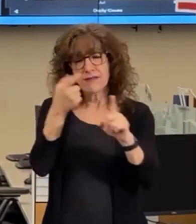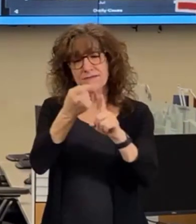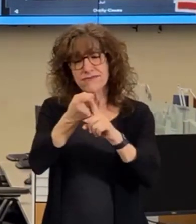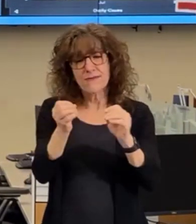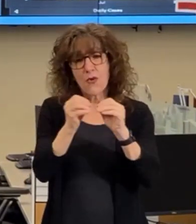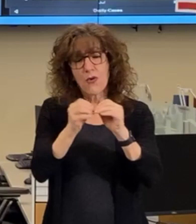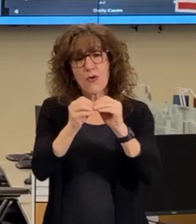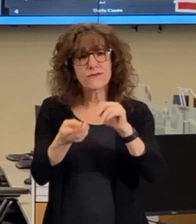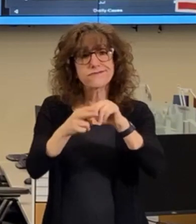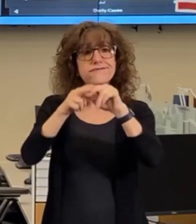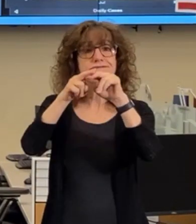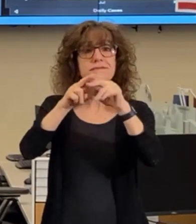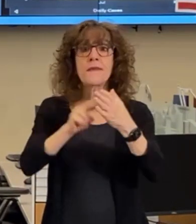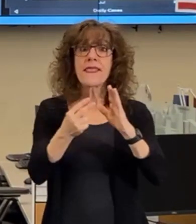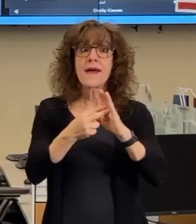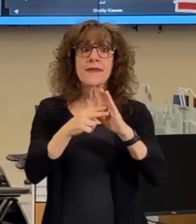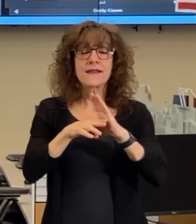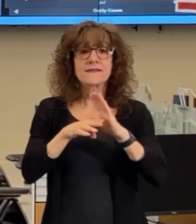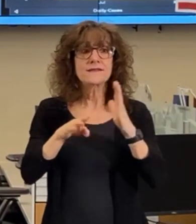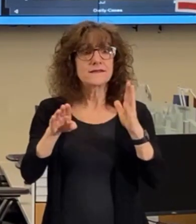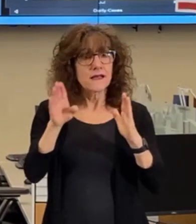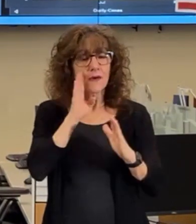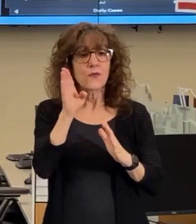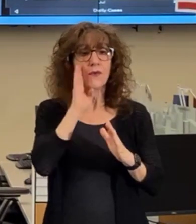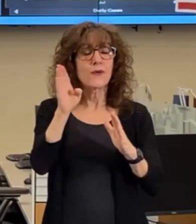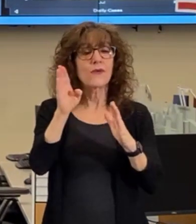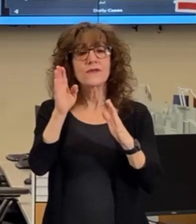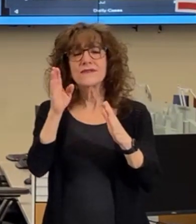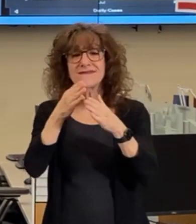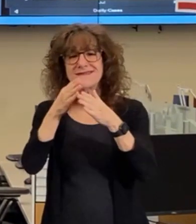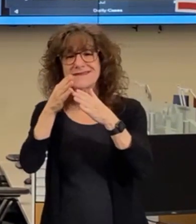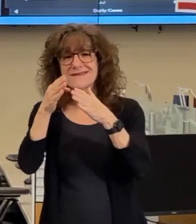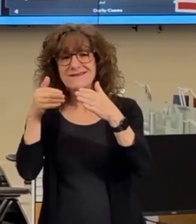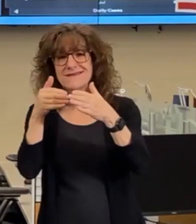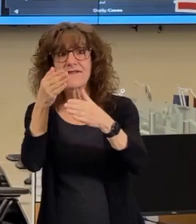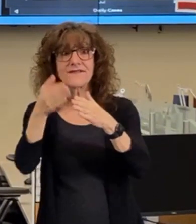vaccinations, we will continue this steady ride out of the pandemic.